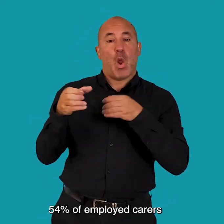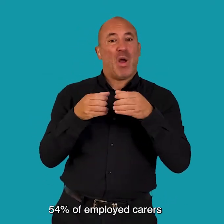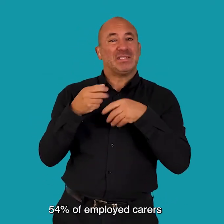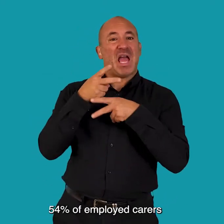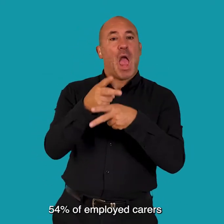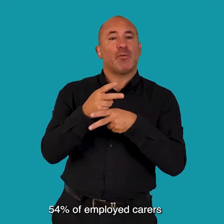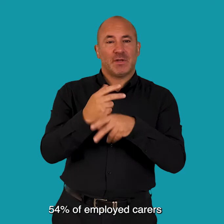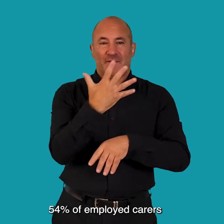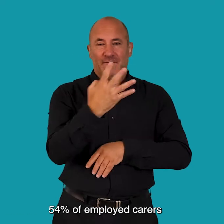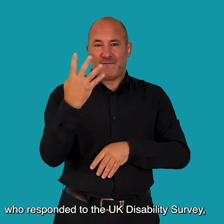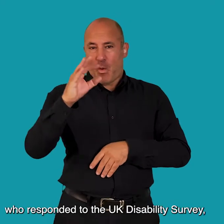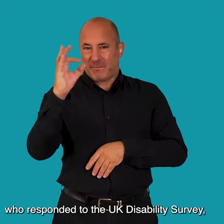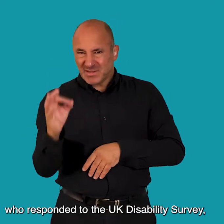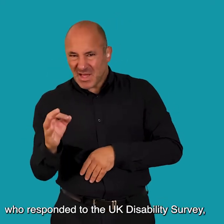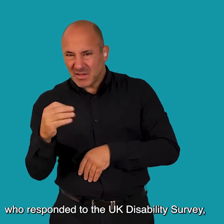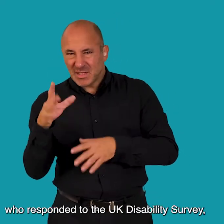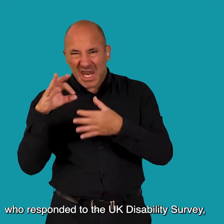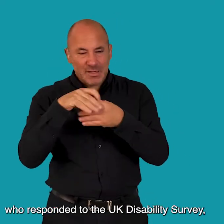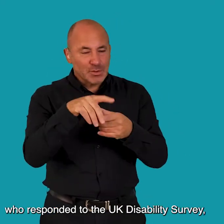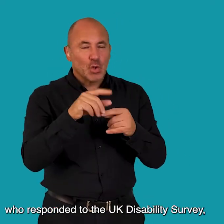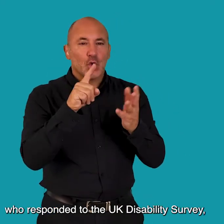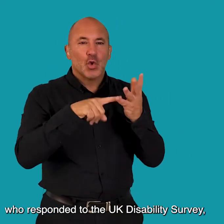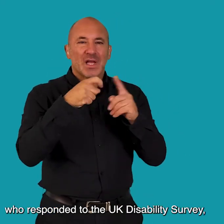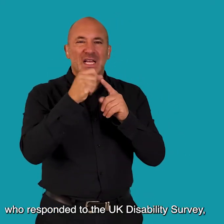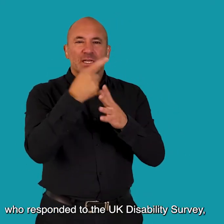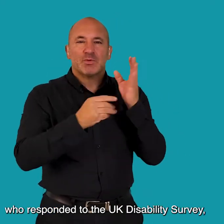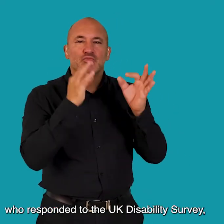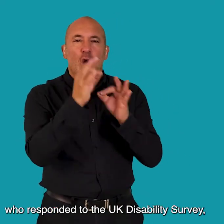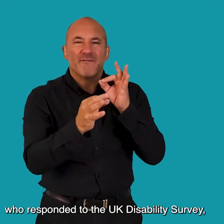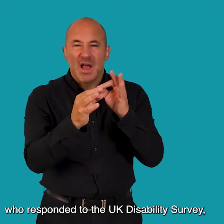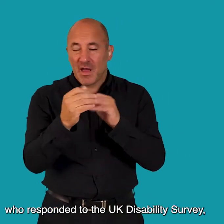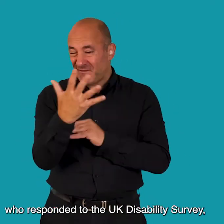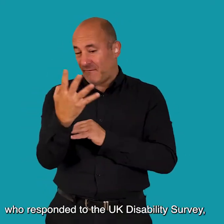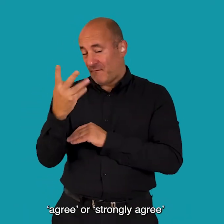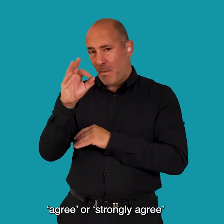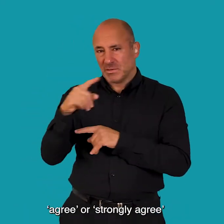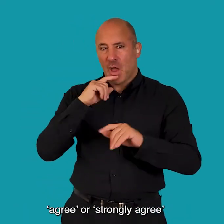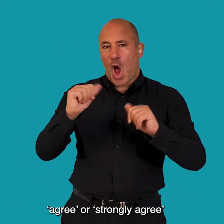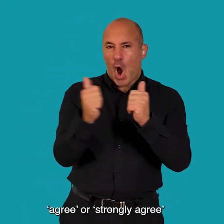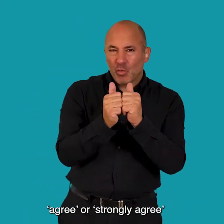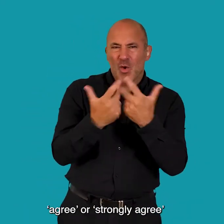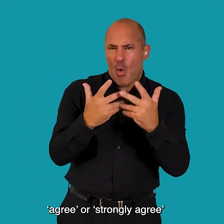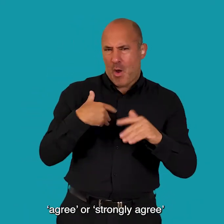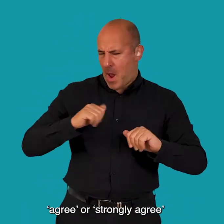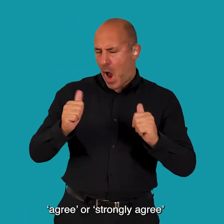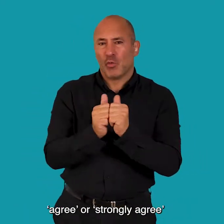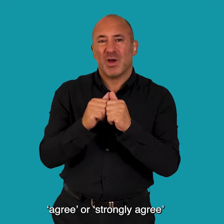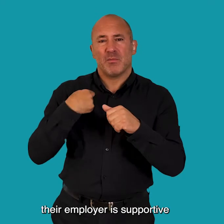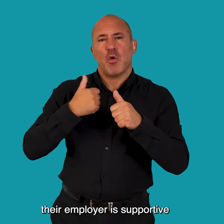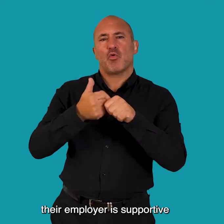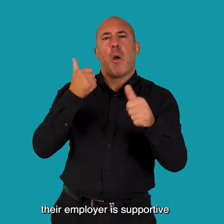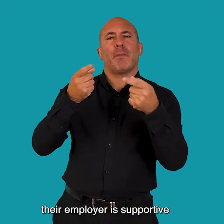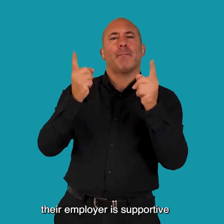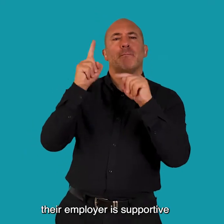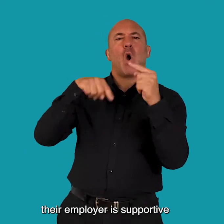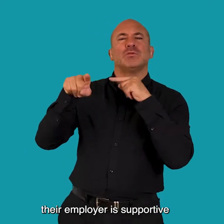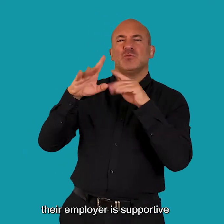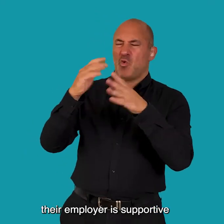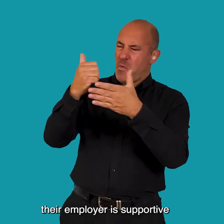employed carers who responded to the UK Disability Survey agree or strongly agree their employer is supportive